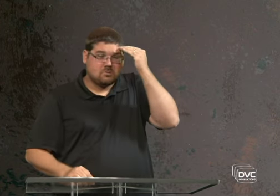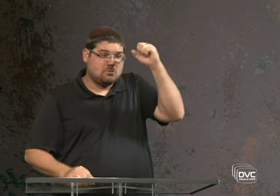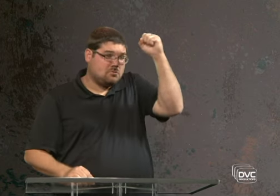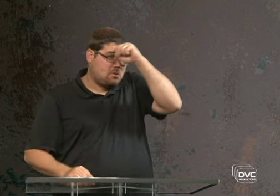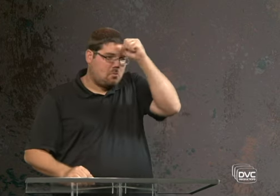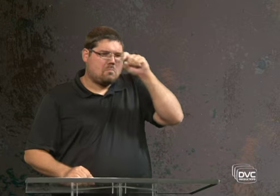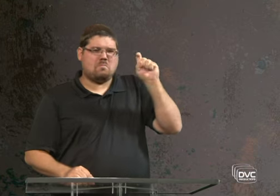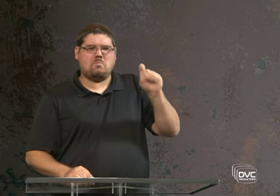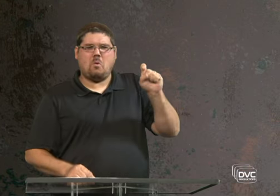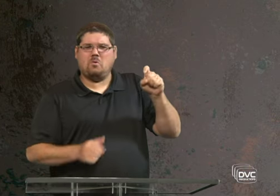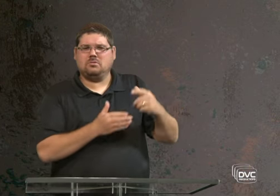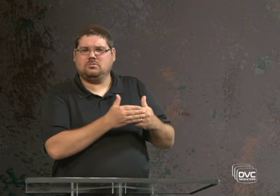Well,